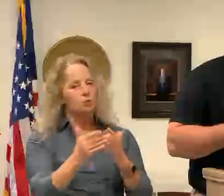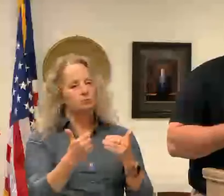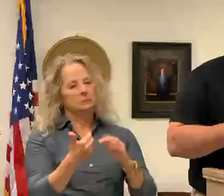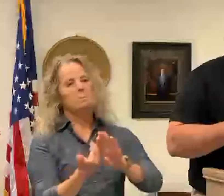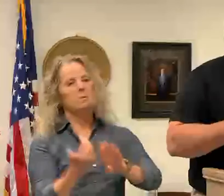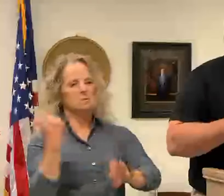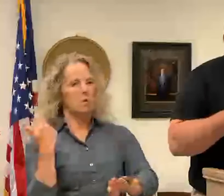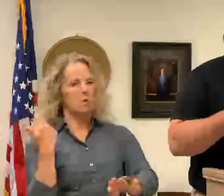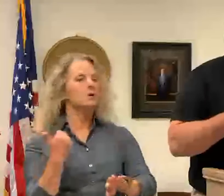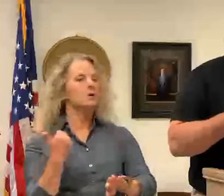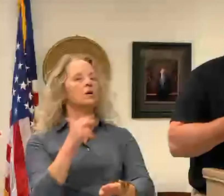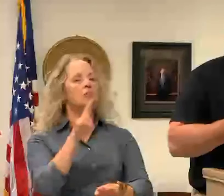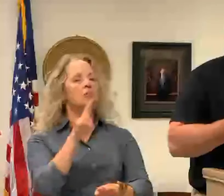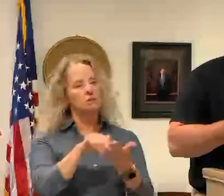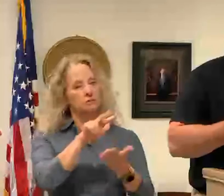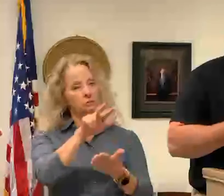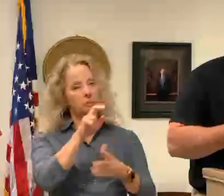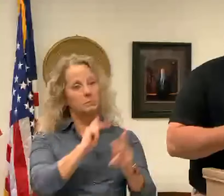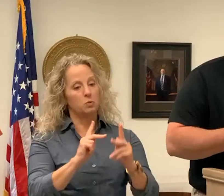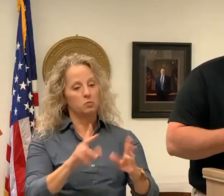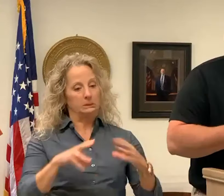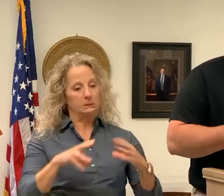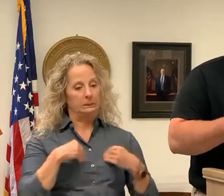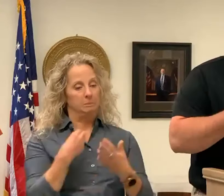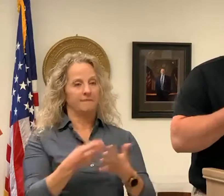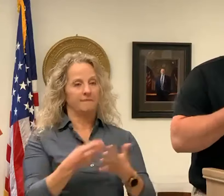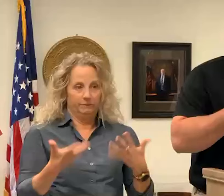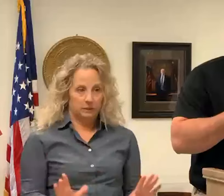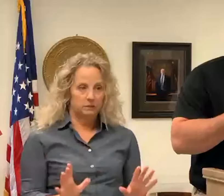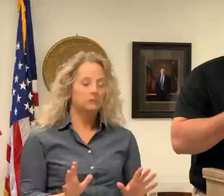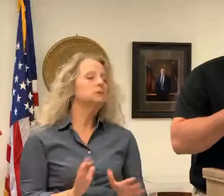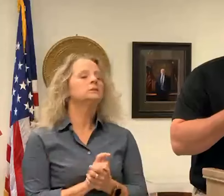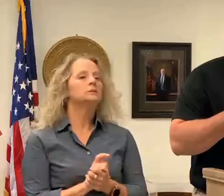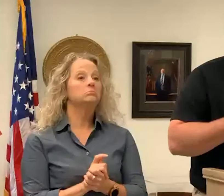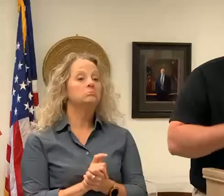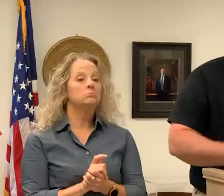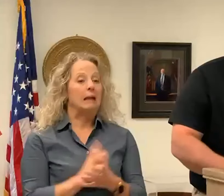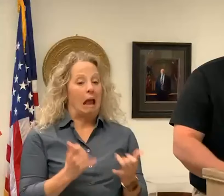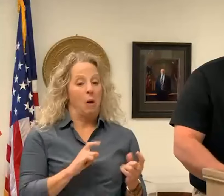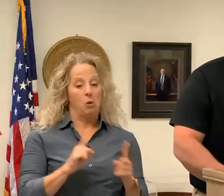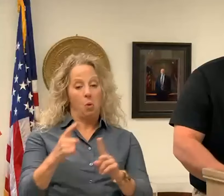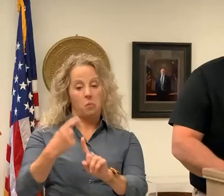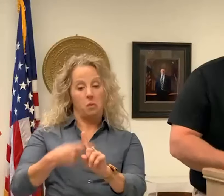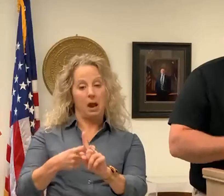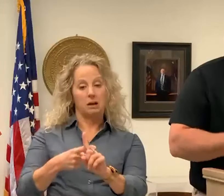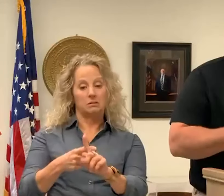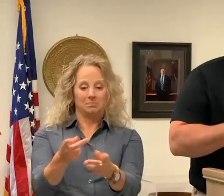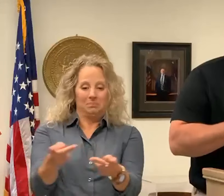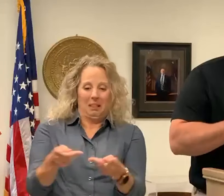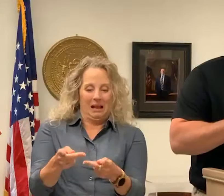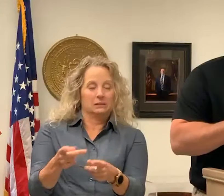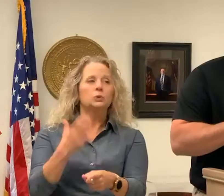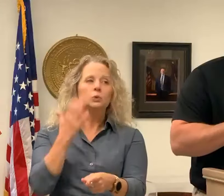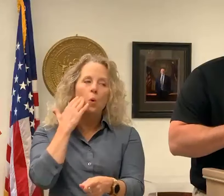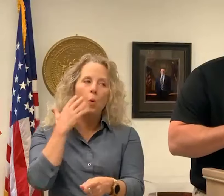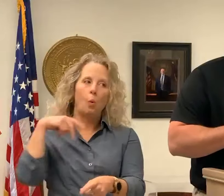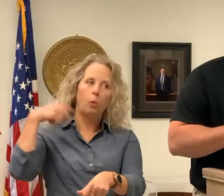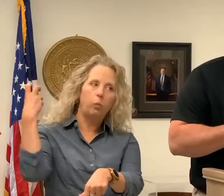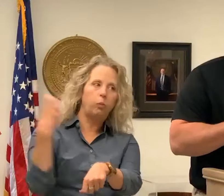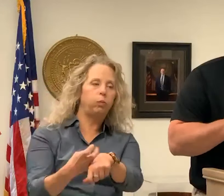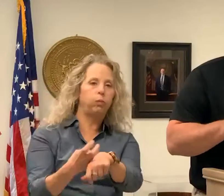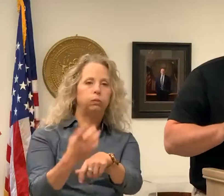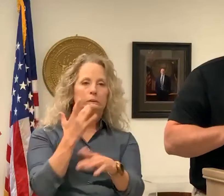before. Those 3,300 people have received that. They could go out and rent a unit. We know that it's a